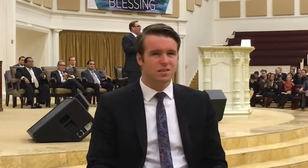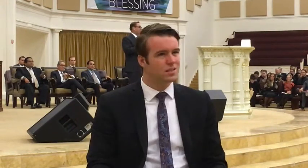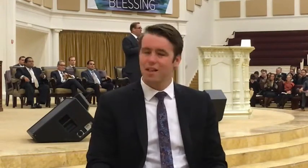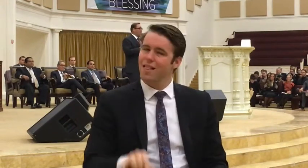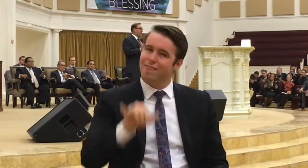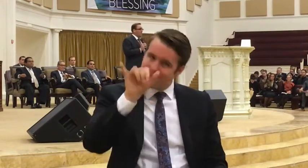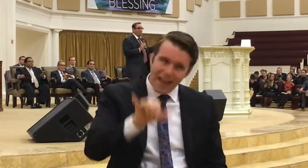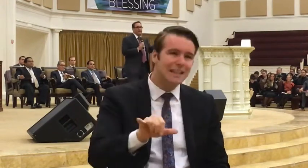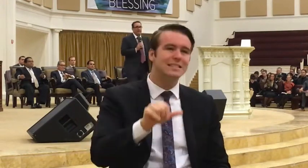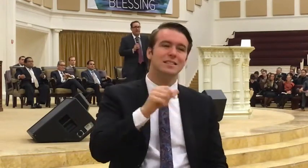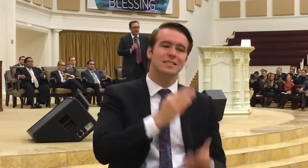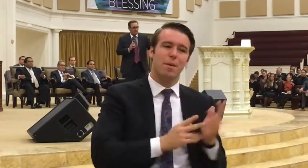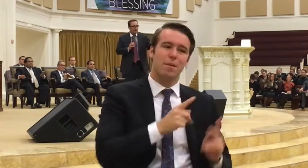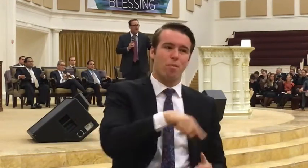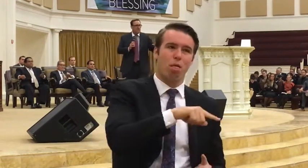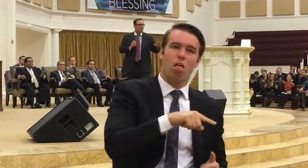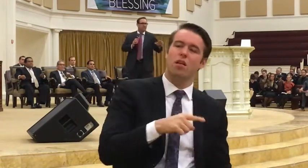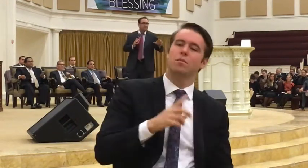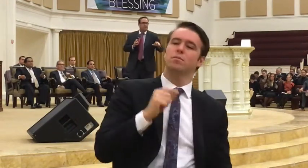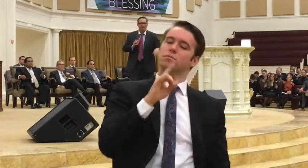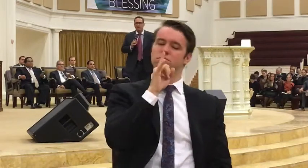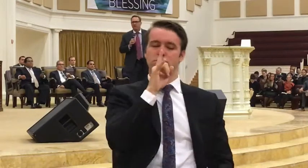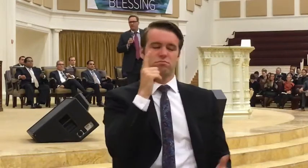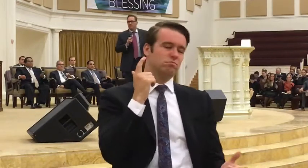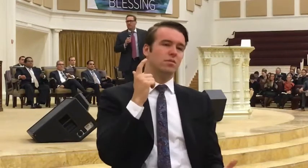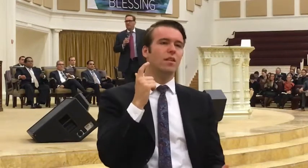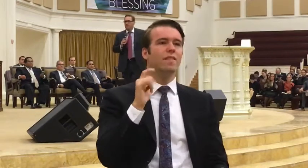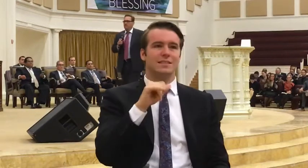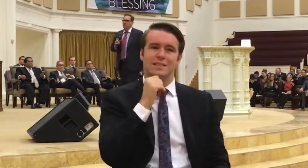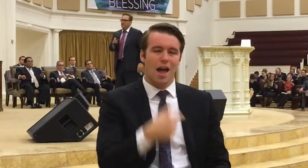that's not the tribe I'm in.